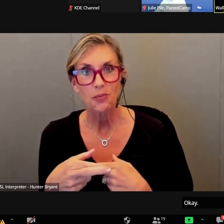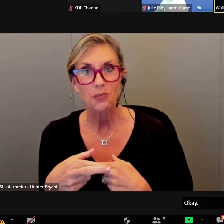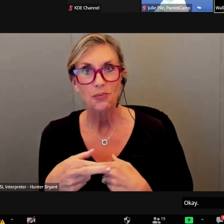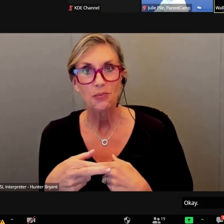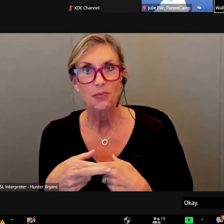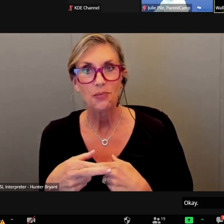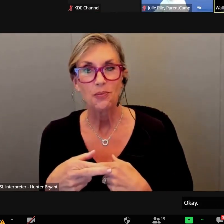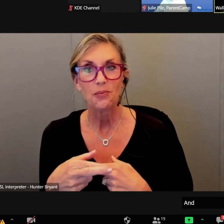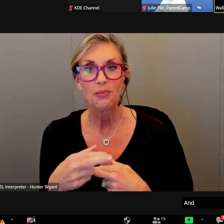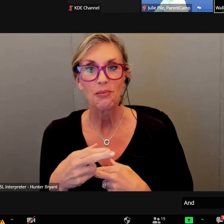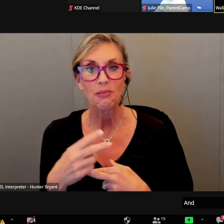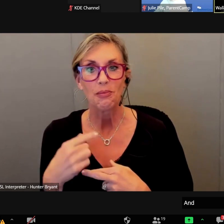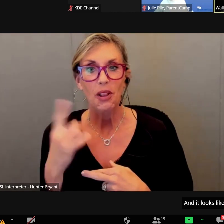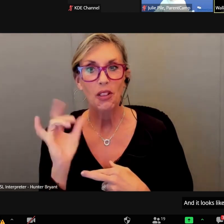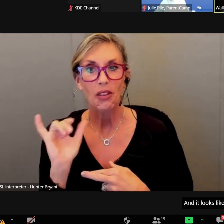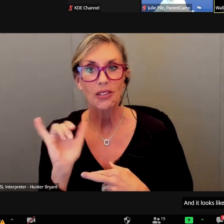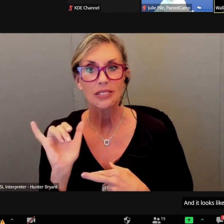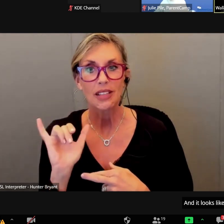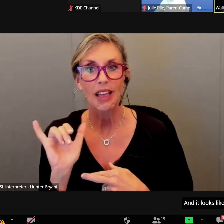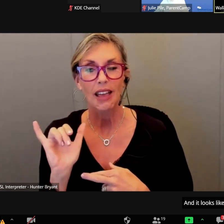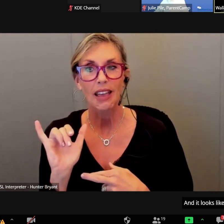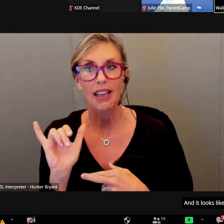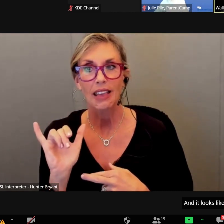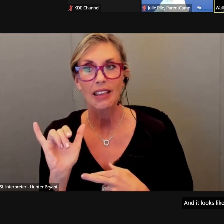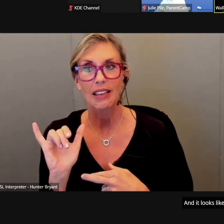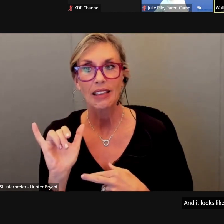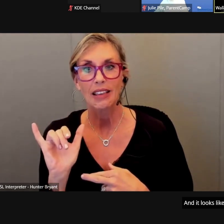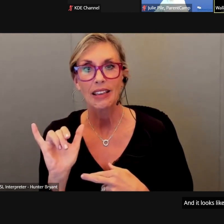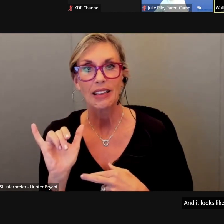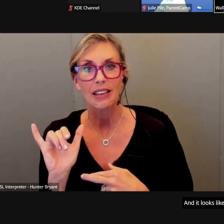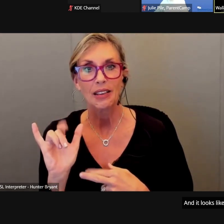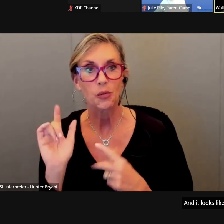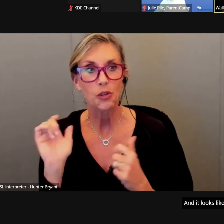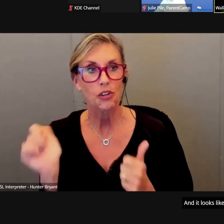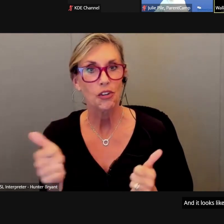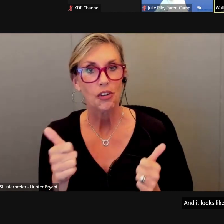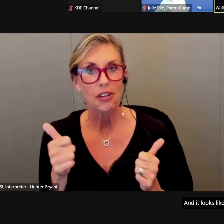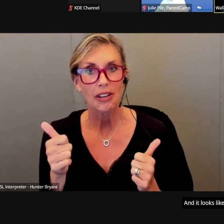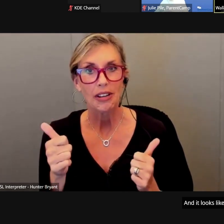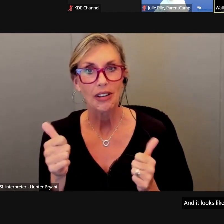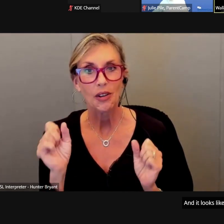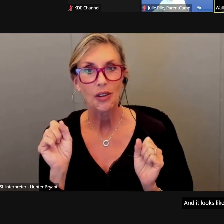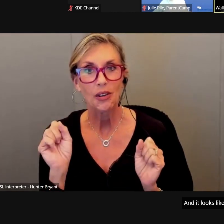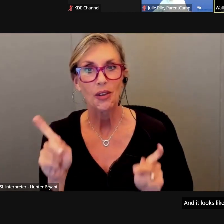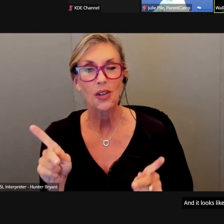And it looks like we are good there. So